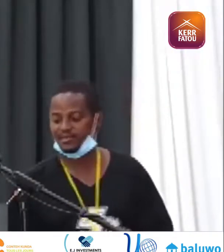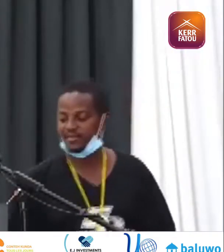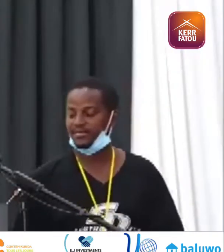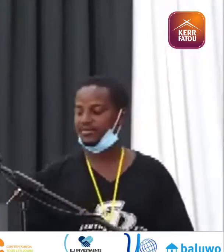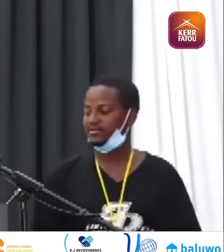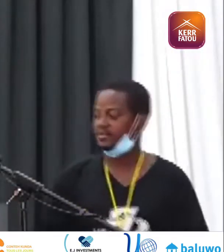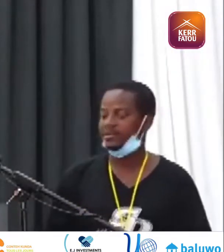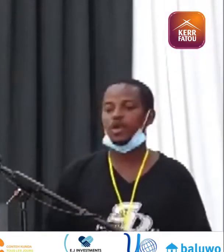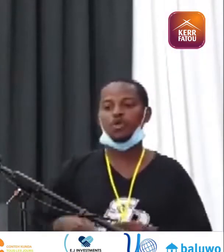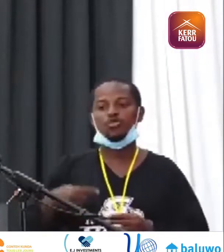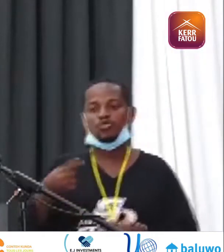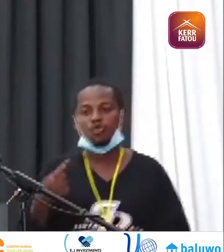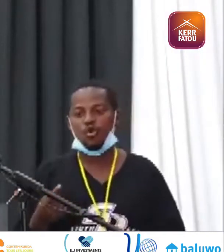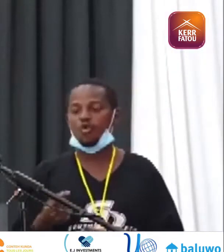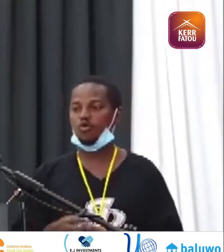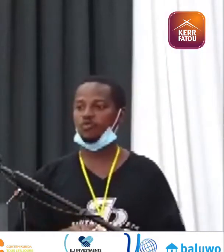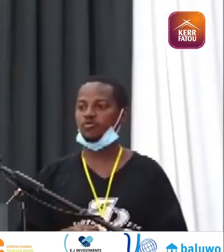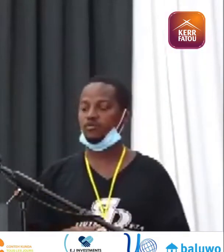So,